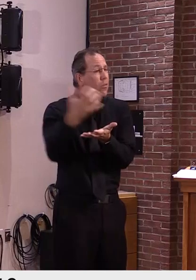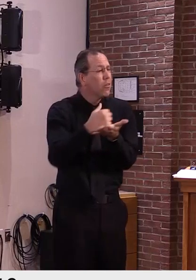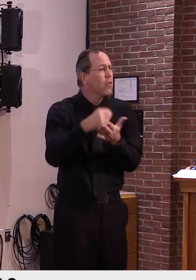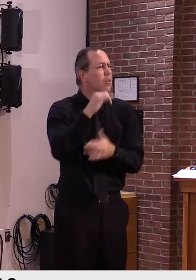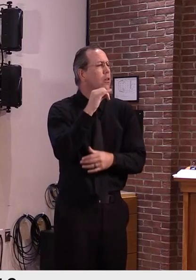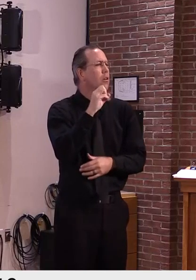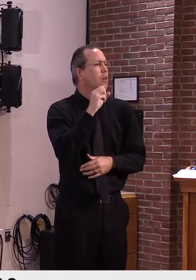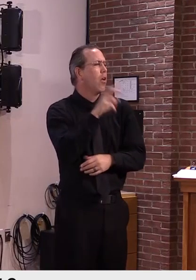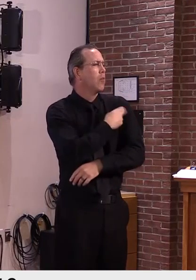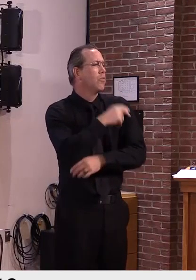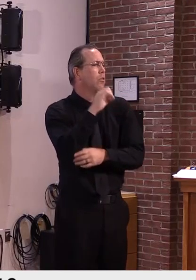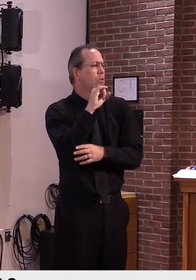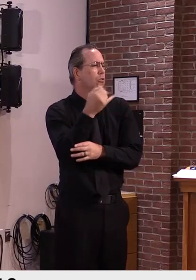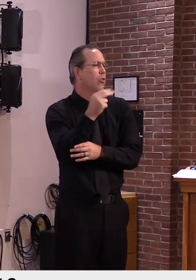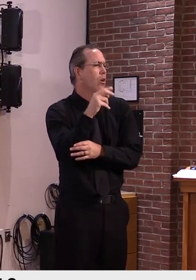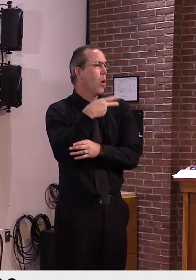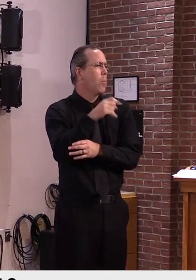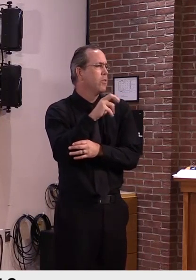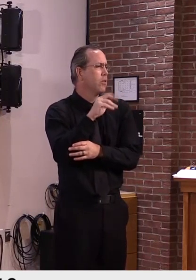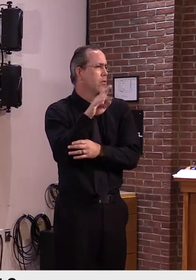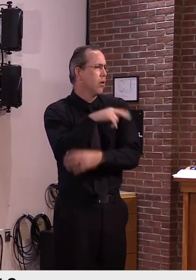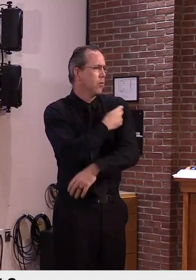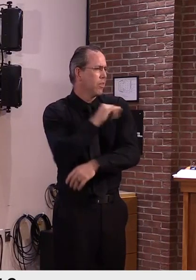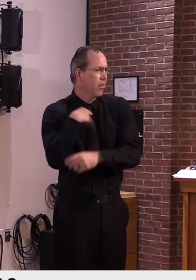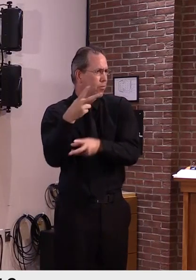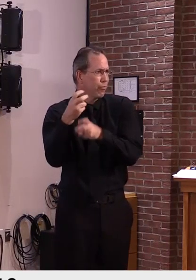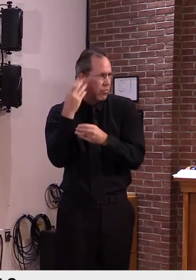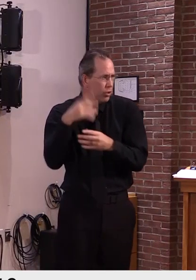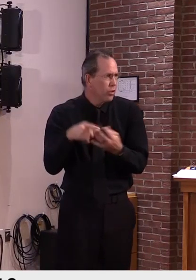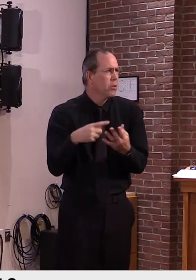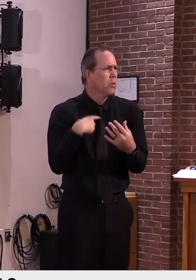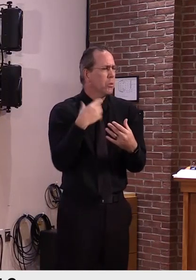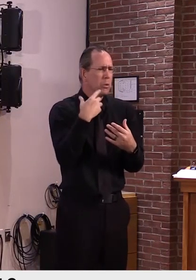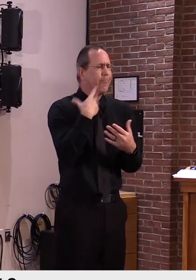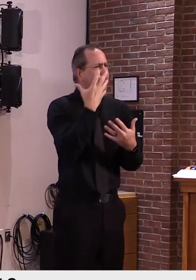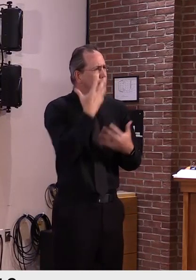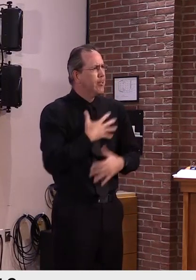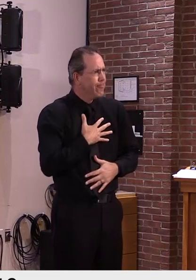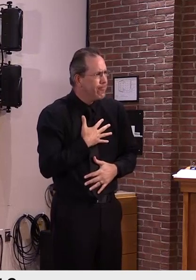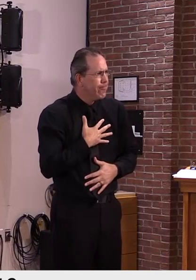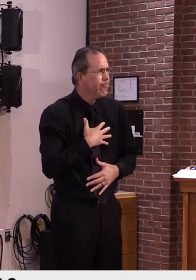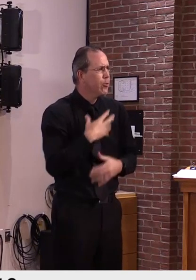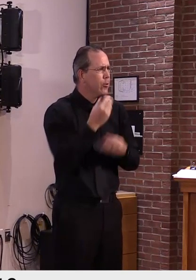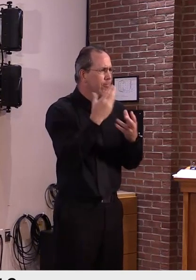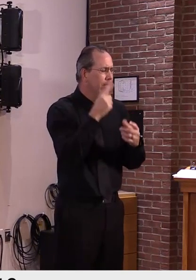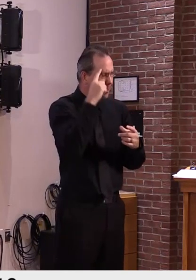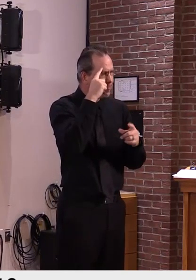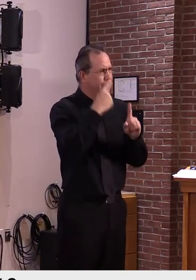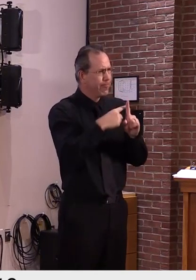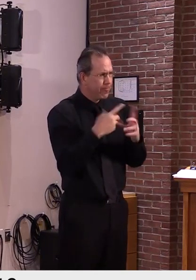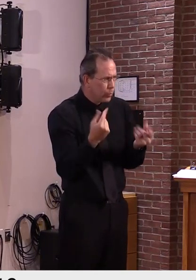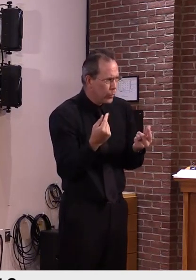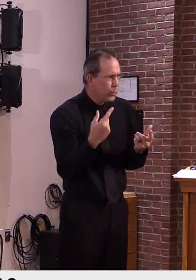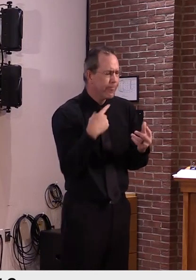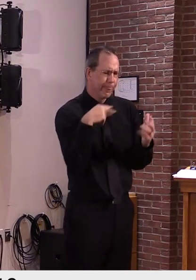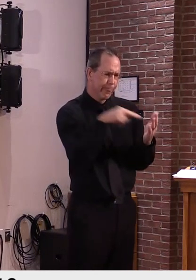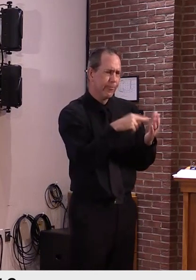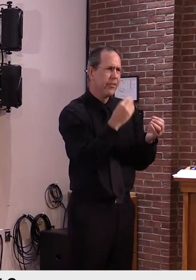grim milestone, but it does again highlight the success that we have had here in Vermont. We've talked a lot